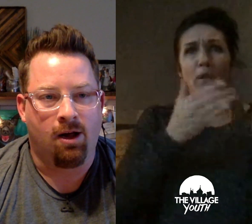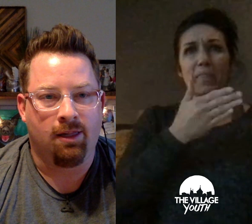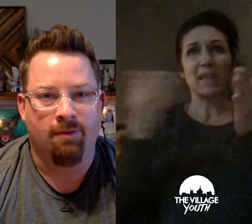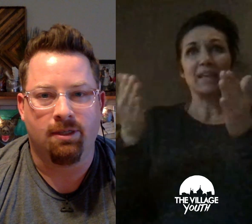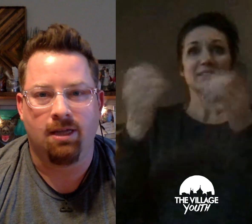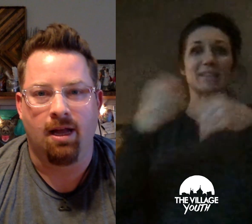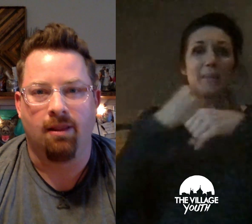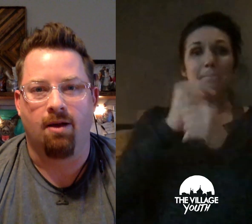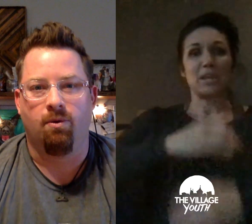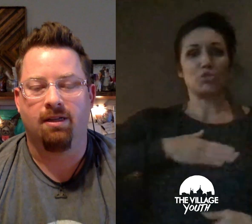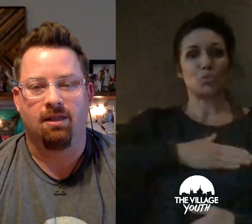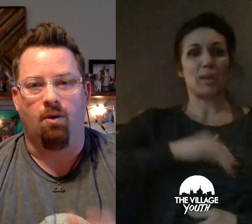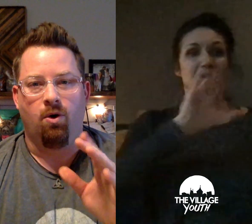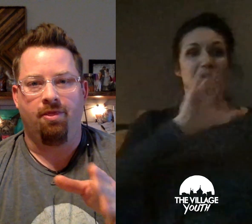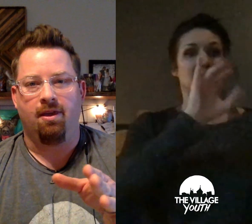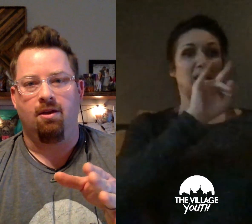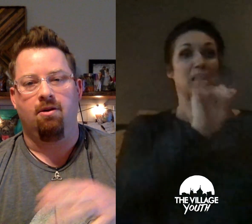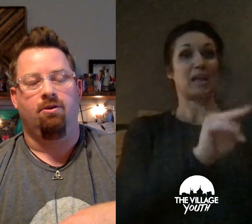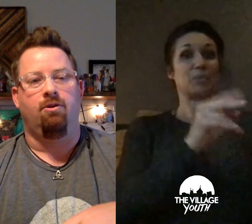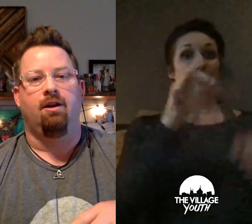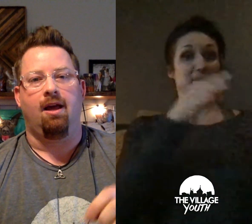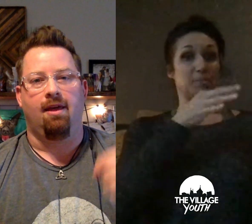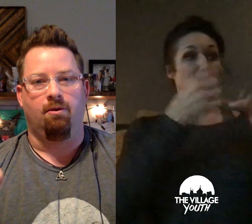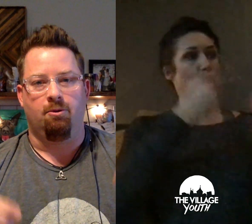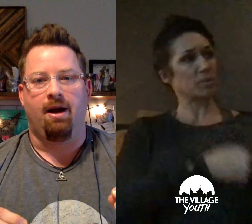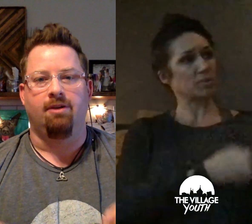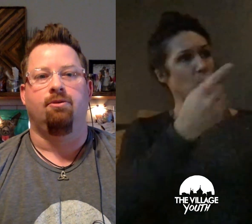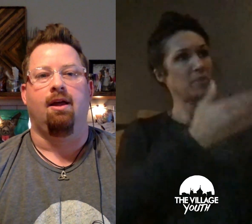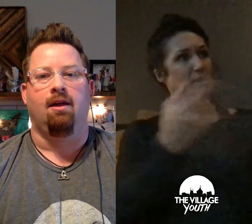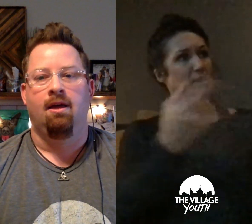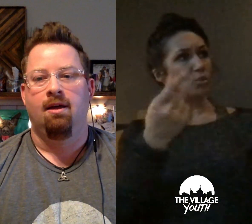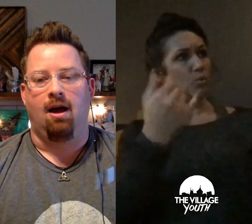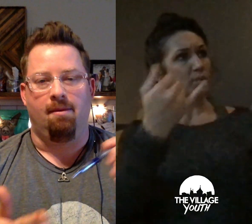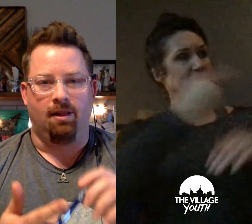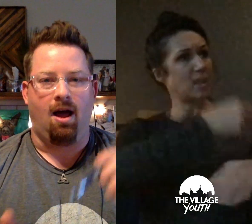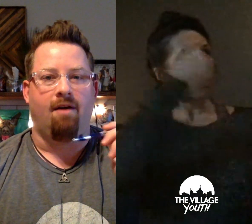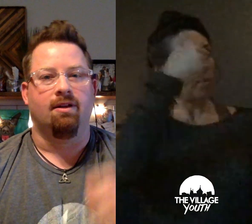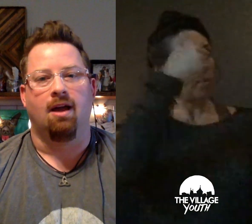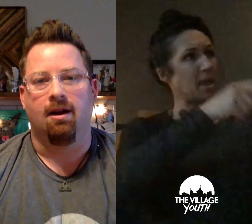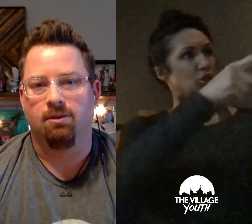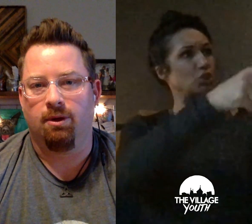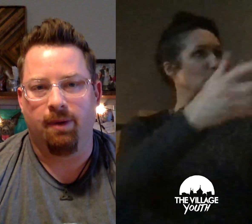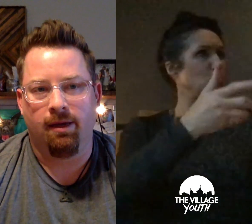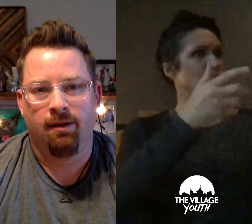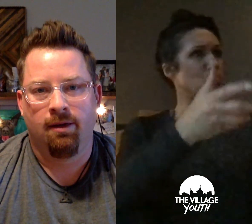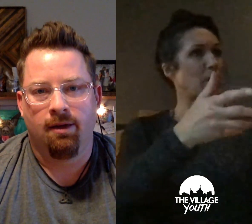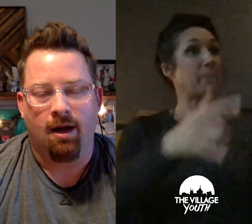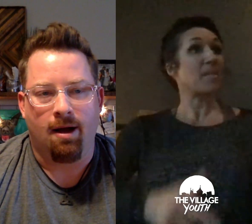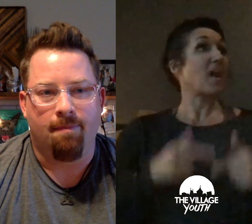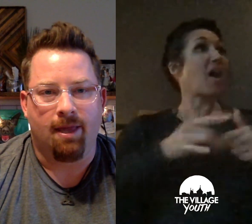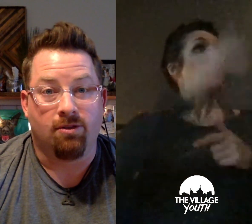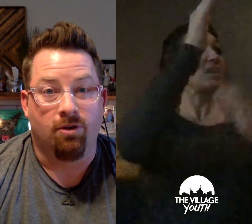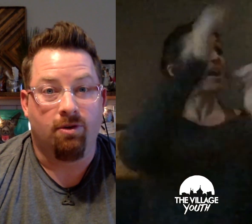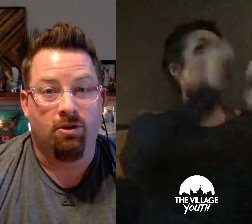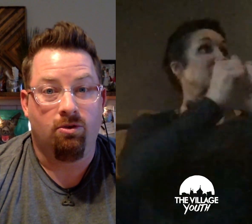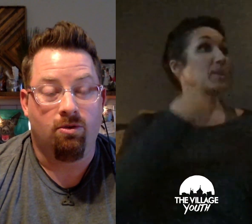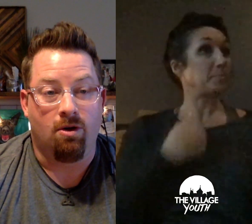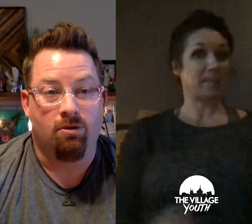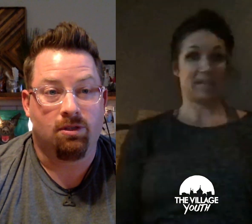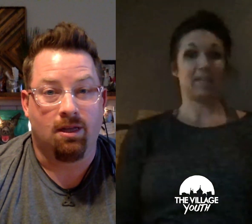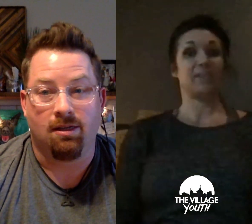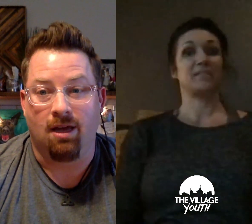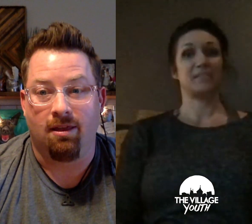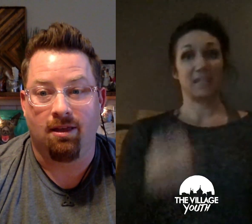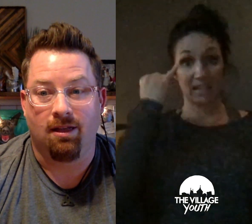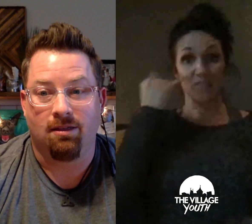like Colleen was saying, like, what is that one thing you can do today that'll remind you, like, I'm alive and God is with me. And so if you can do